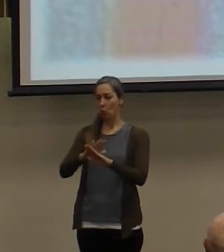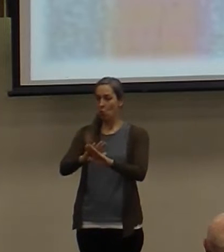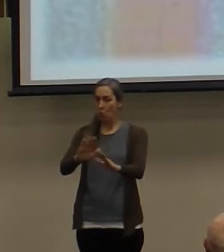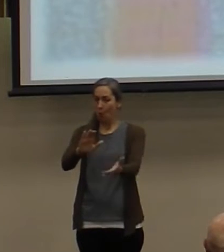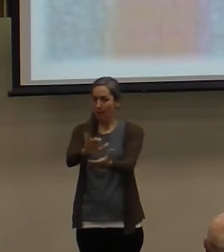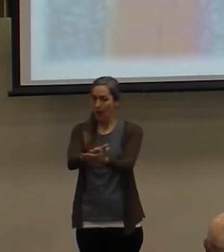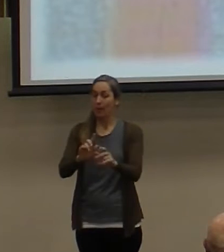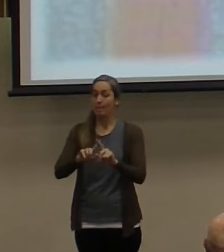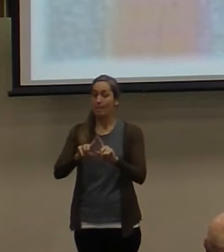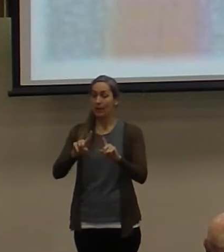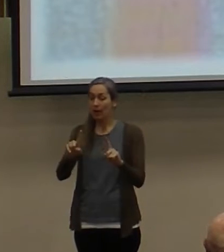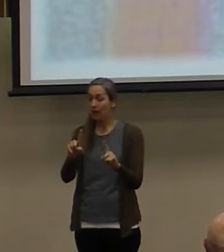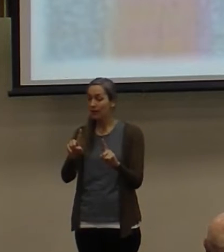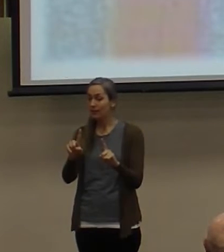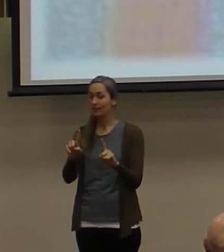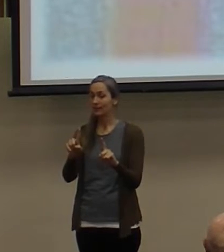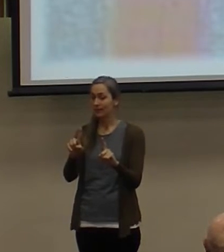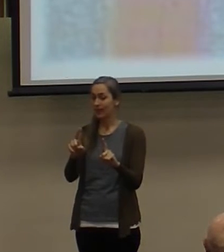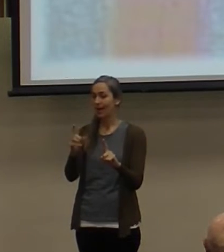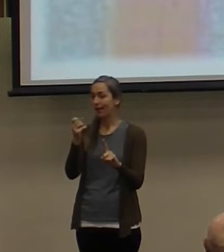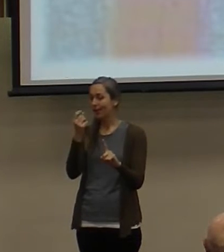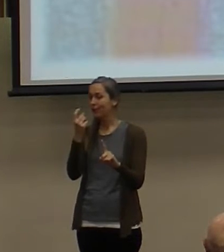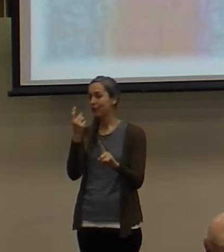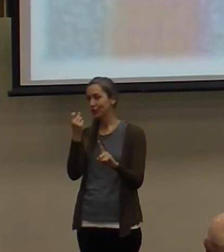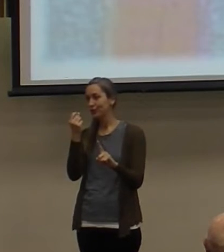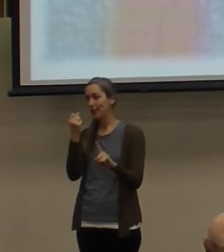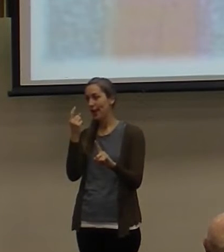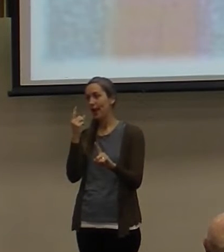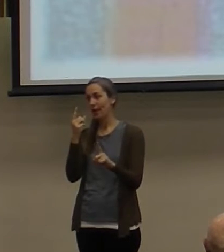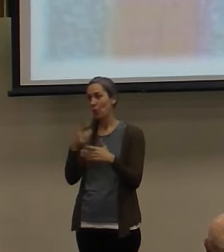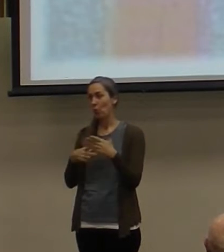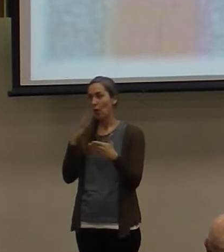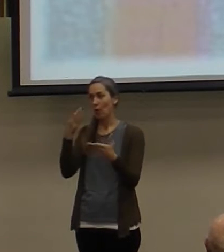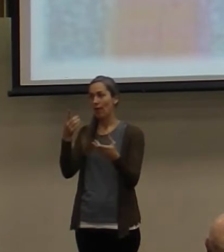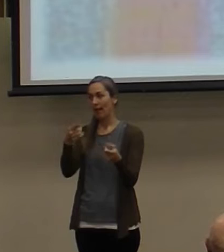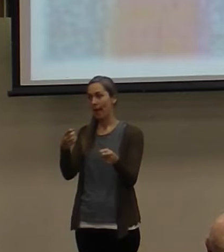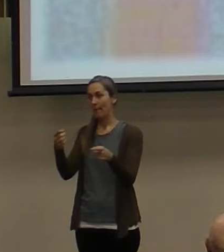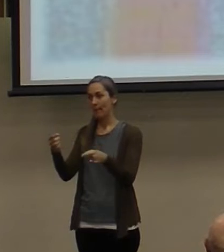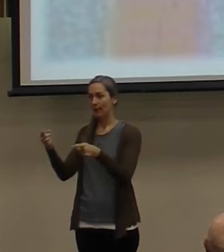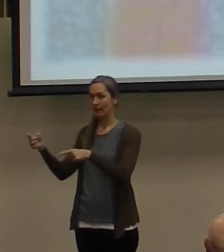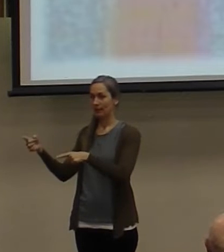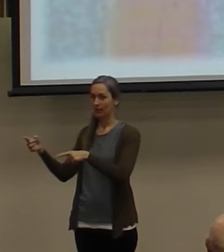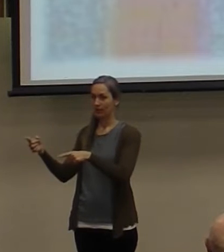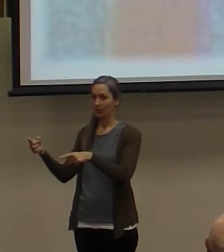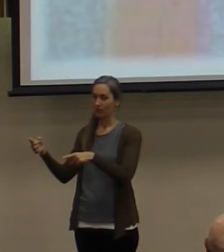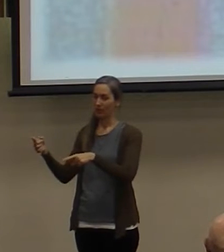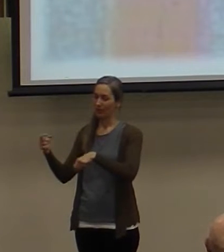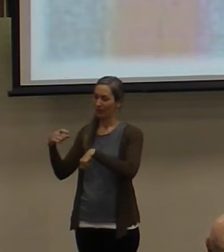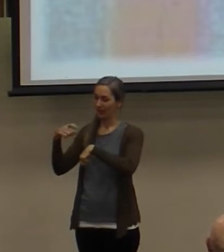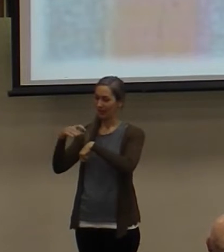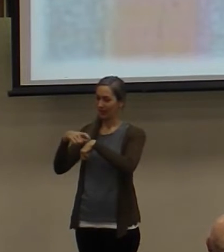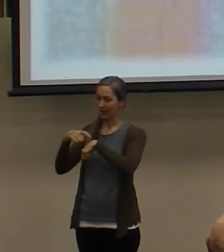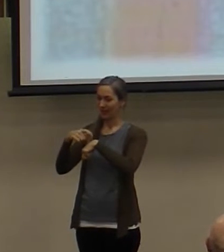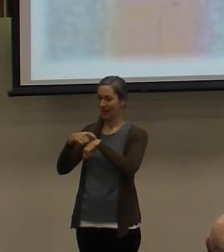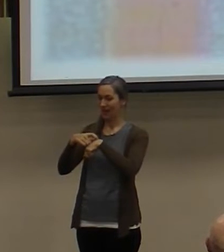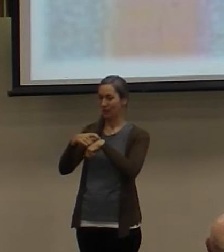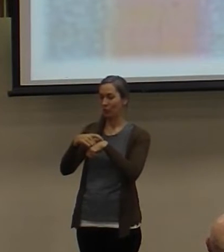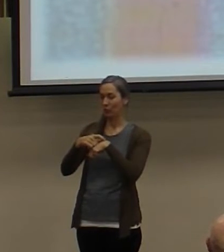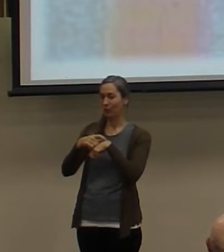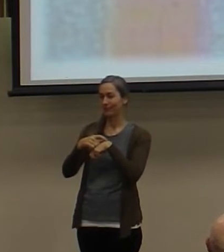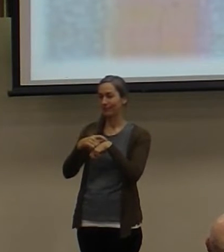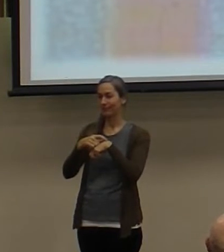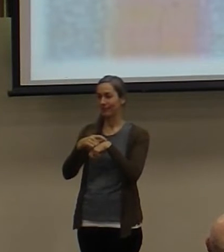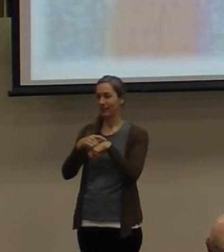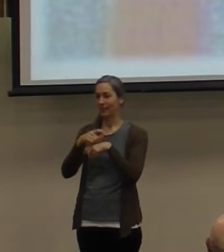here, but you need to go in understanding what's going on here. And so it's time to replace fiction with